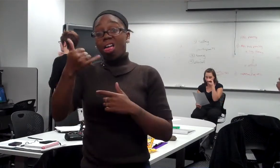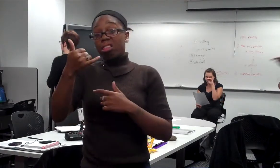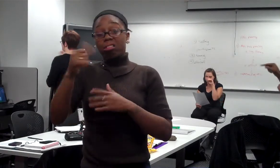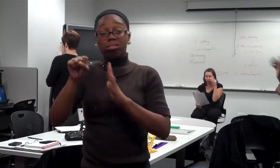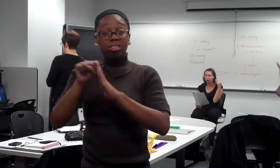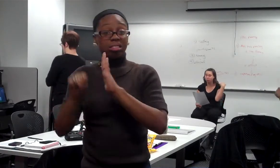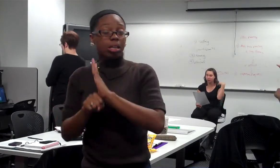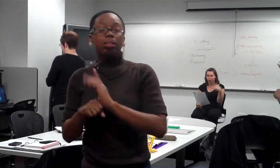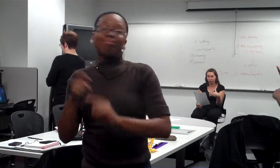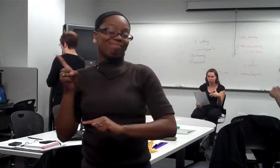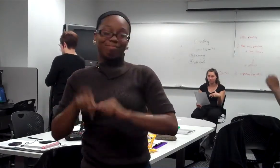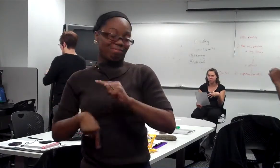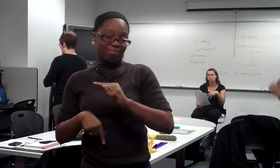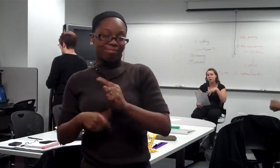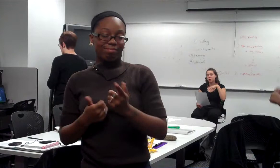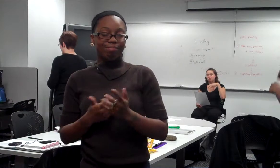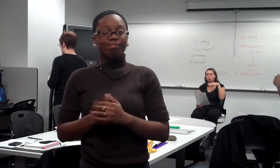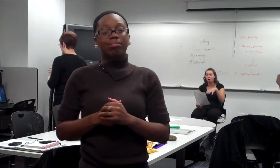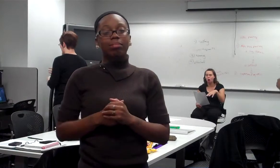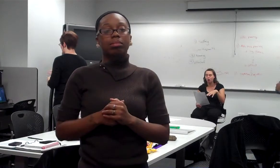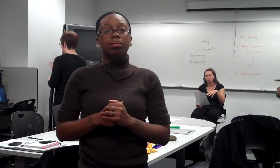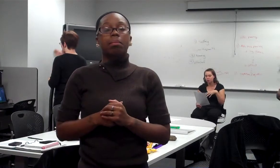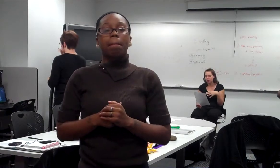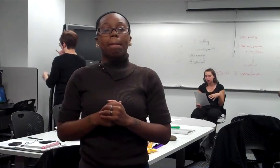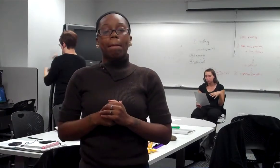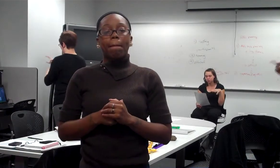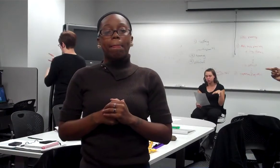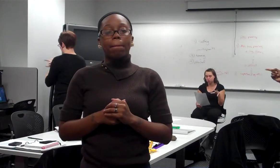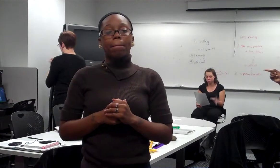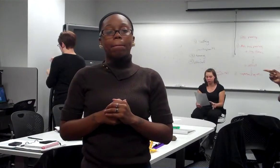I found out there was their main draw was canoeing.